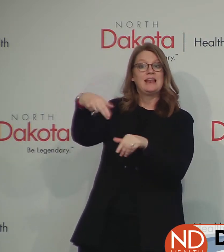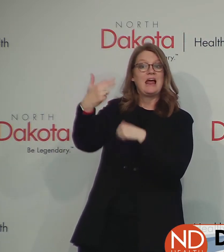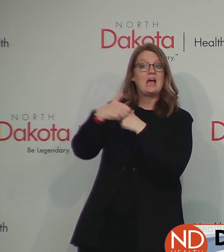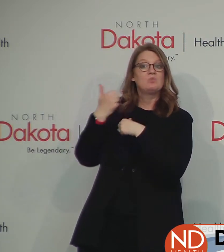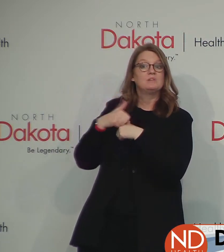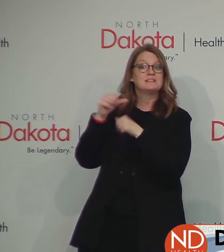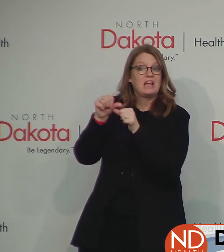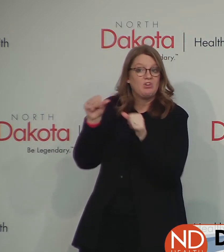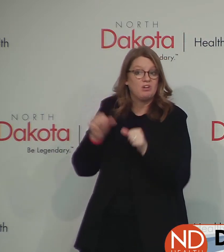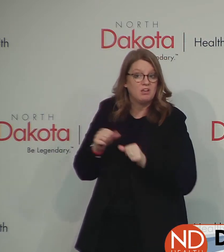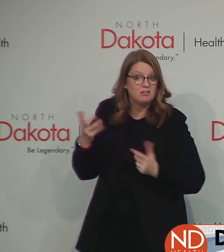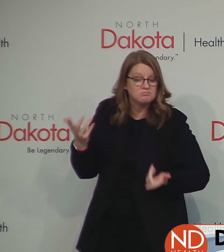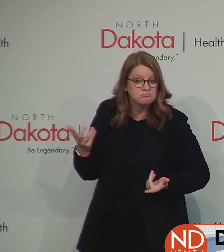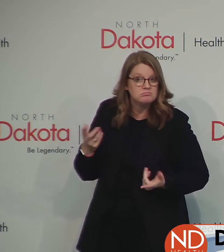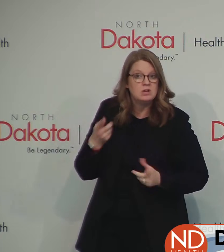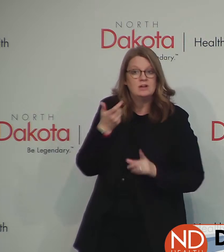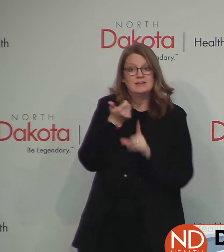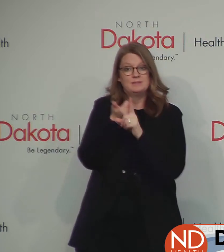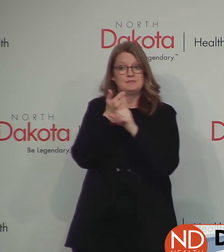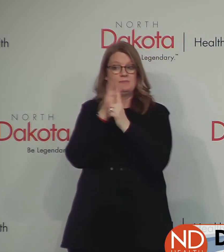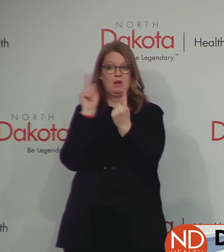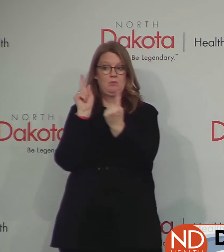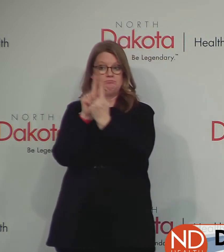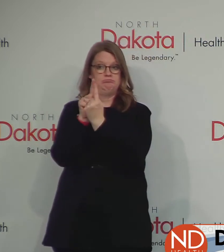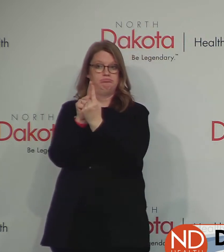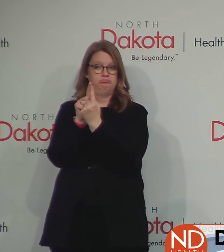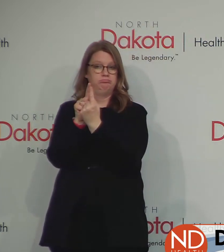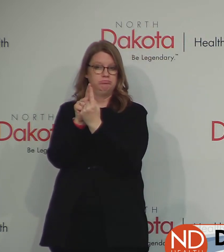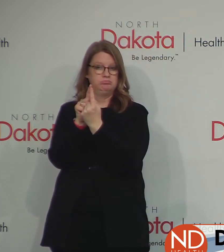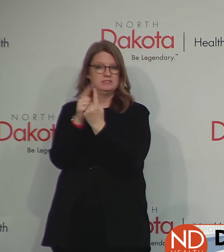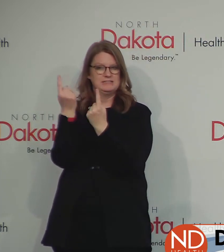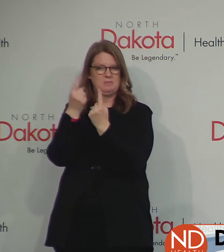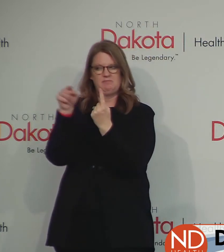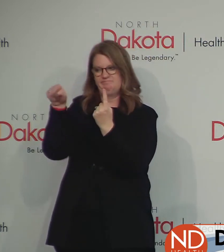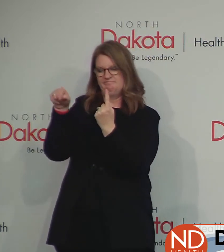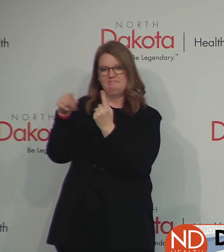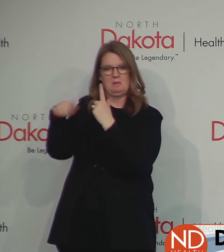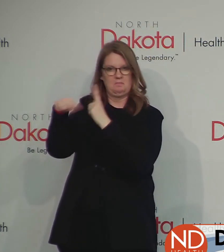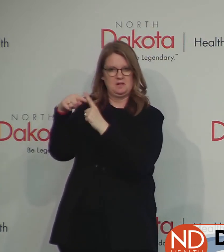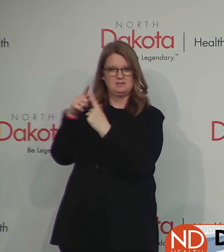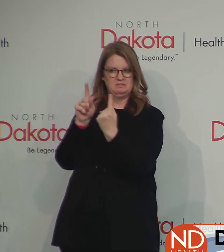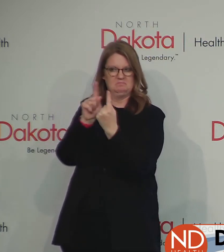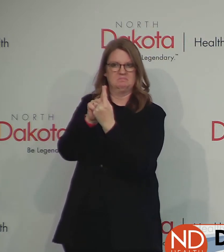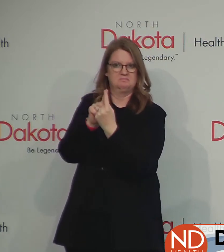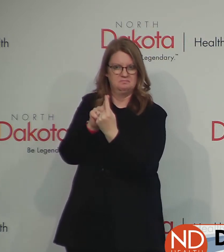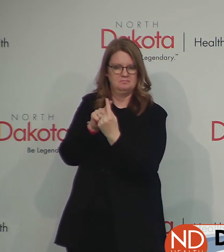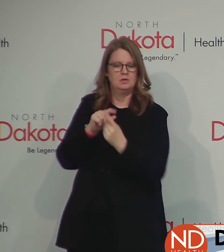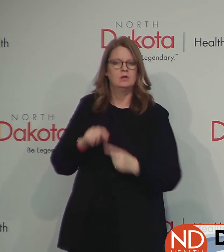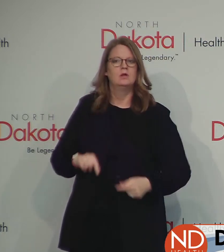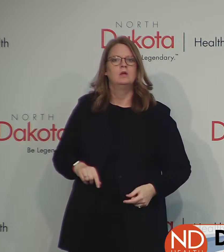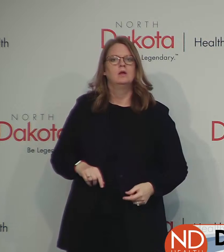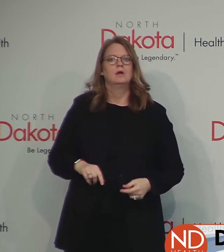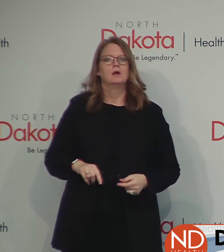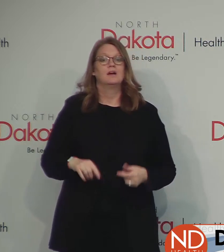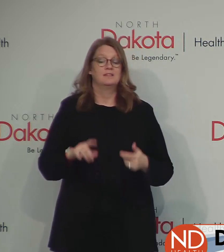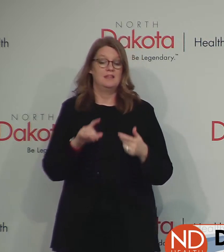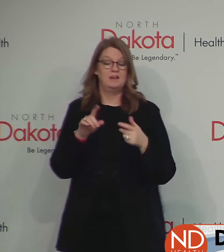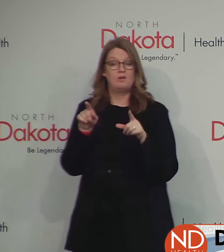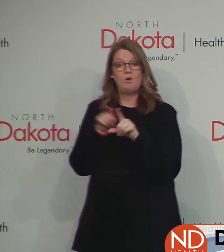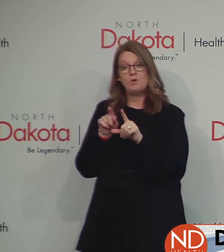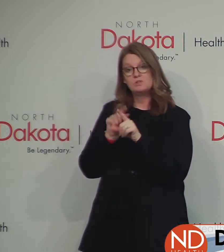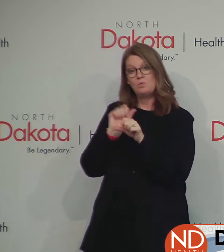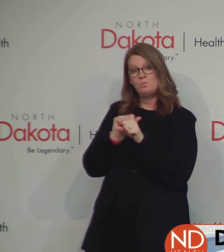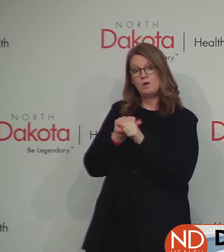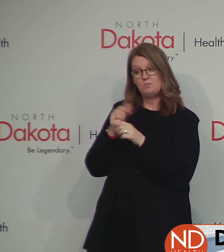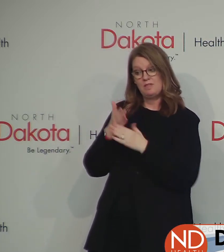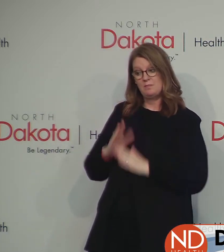one of these variants or has been a close contact to one of those individuals. In addition to that, we're working closely with our